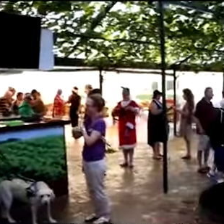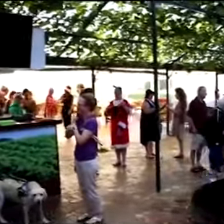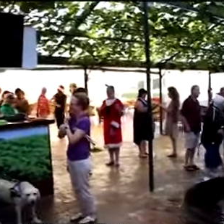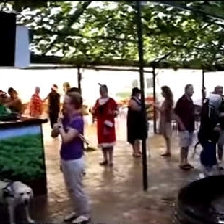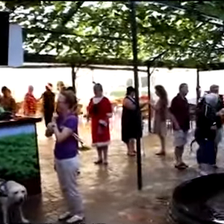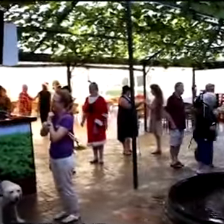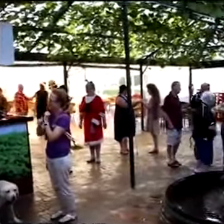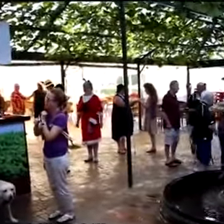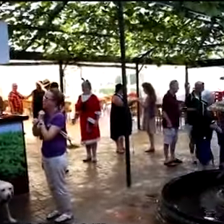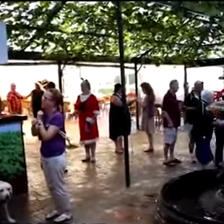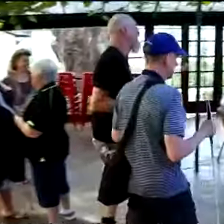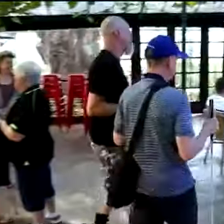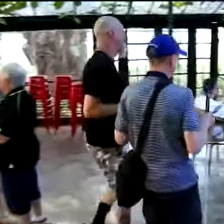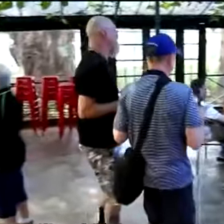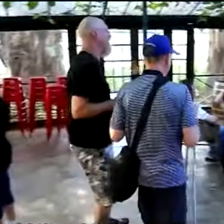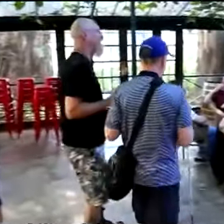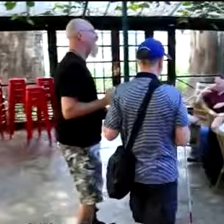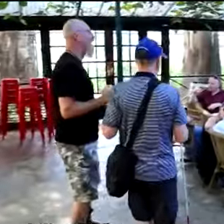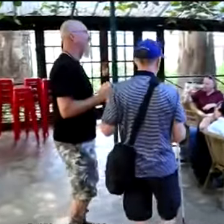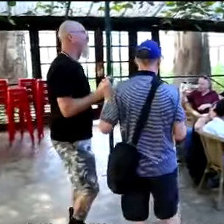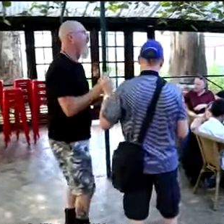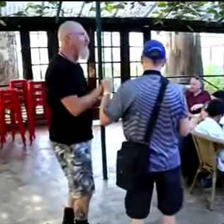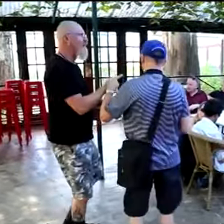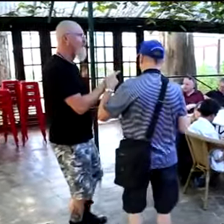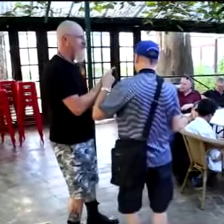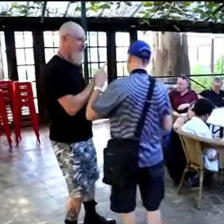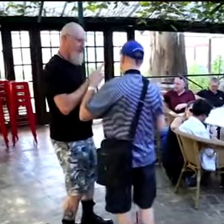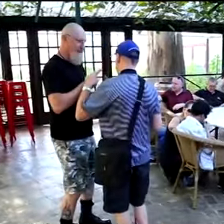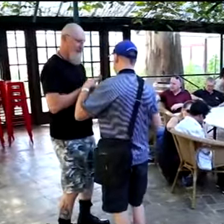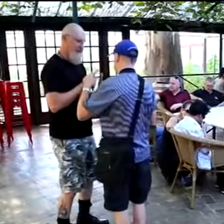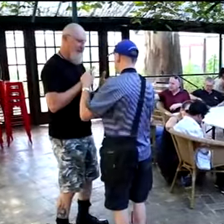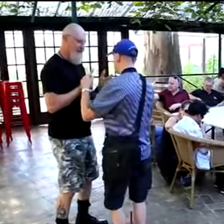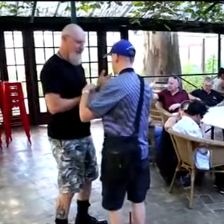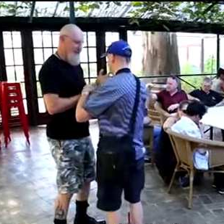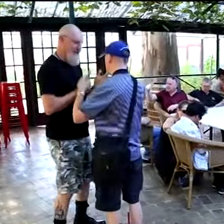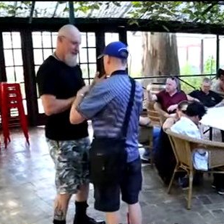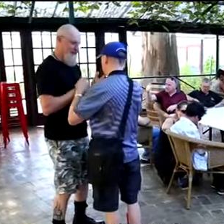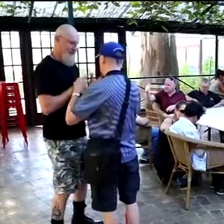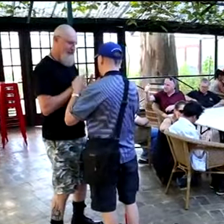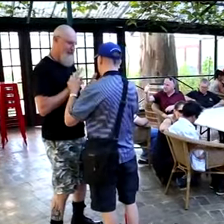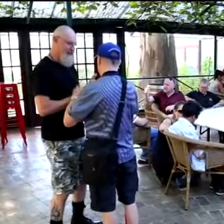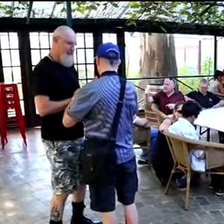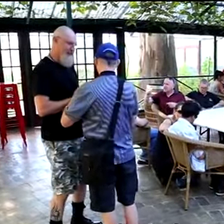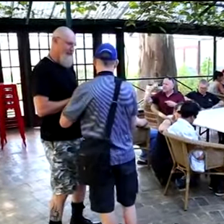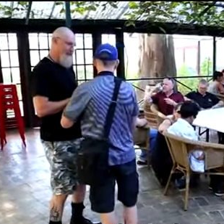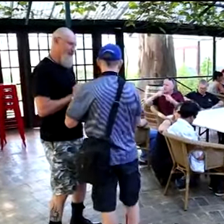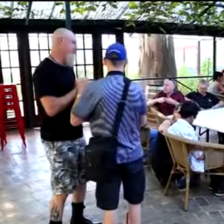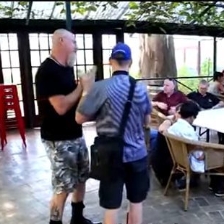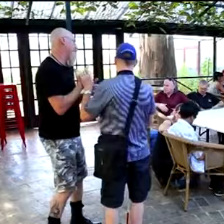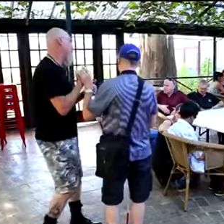and mobility skills to a person who is deafblind, and will show some specific signs to use for Auslan users.